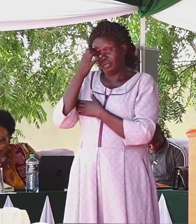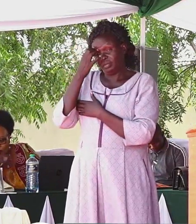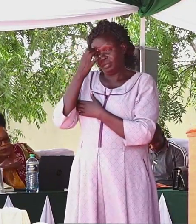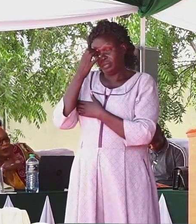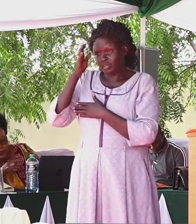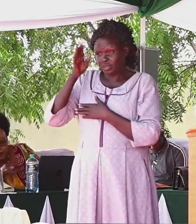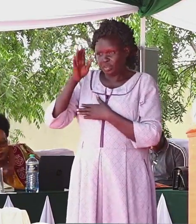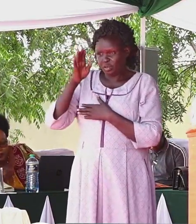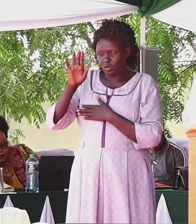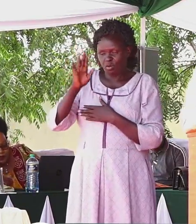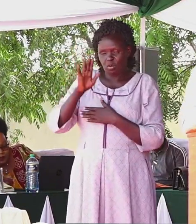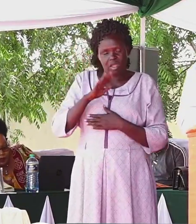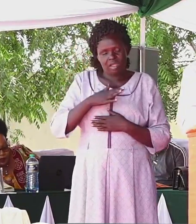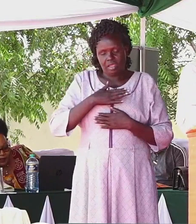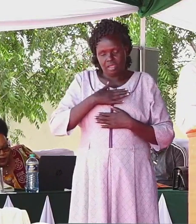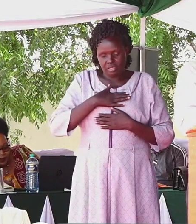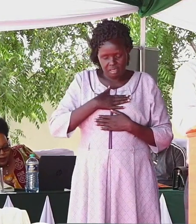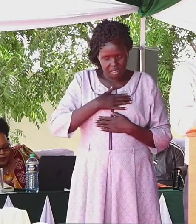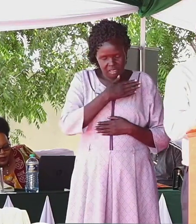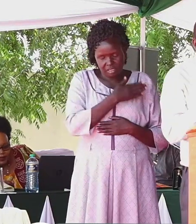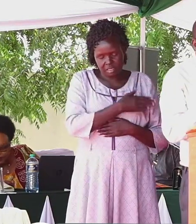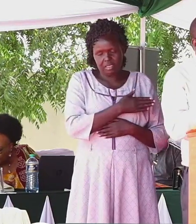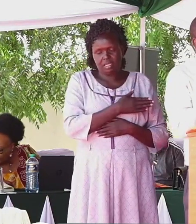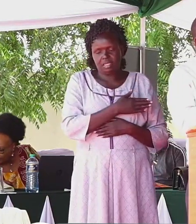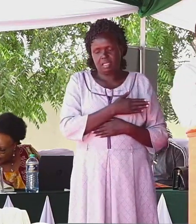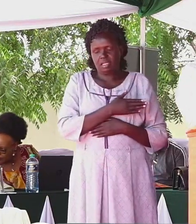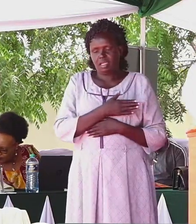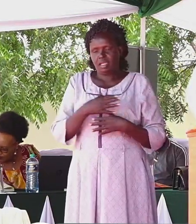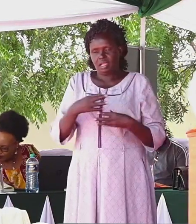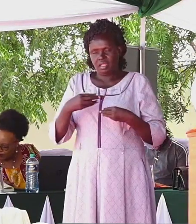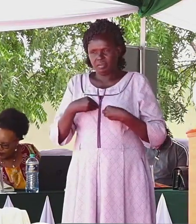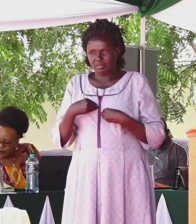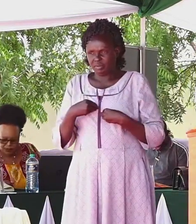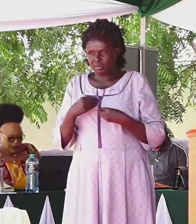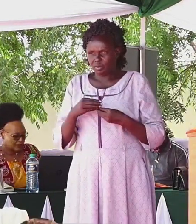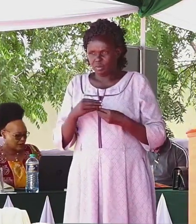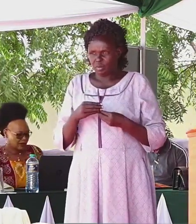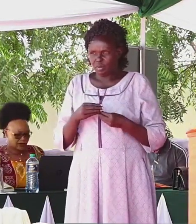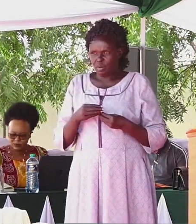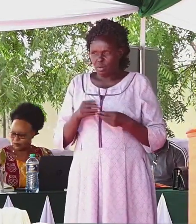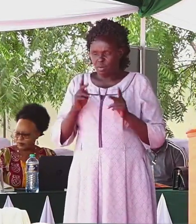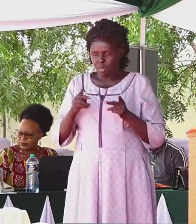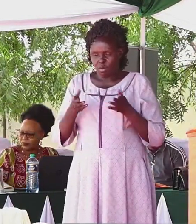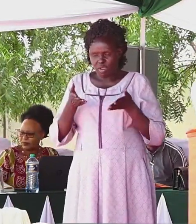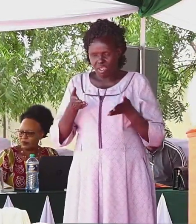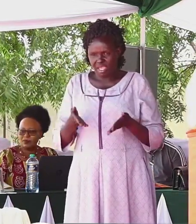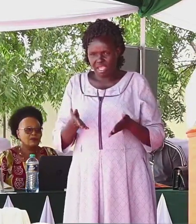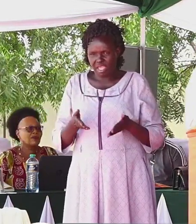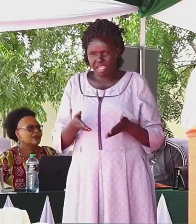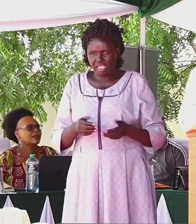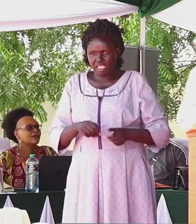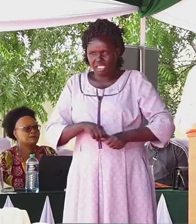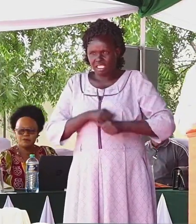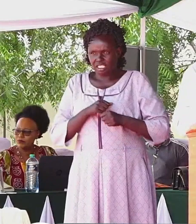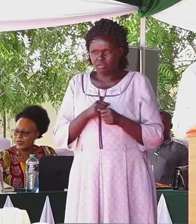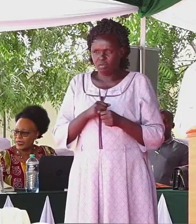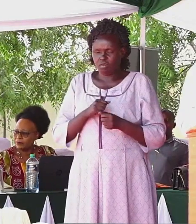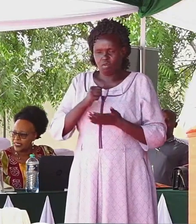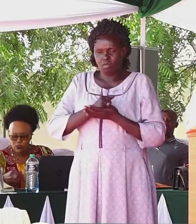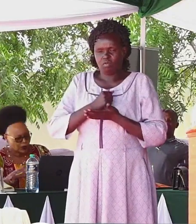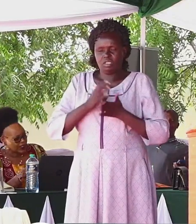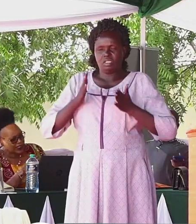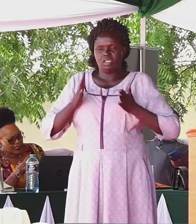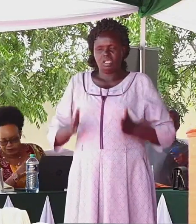Your Excellency, allow me now to recognize the presence of our chief officers,